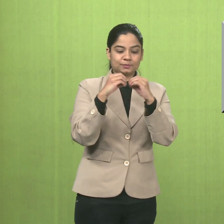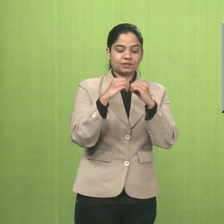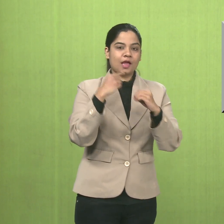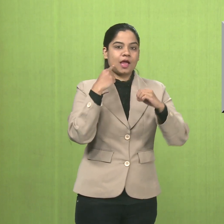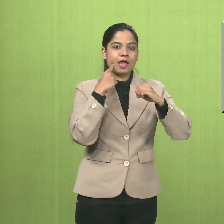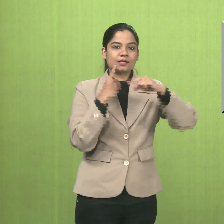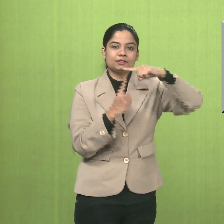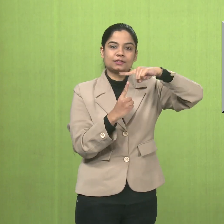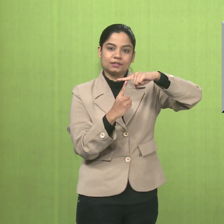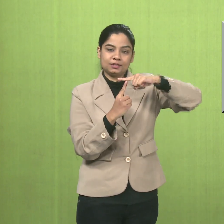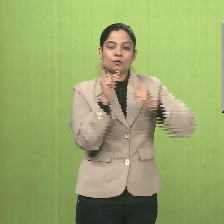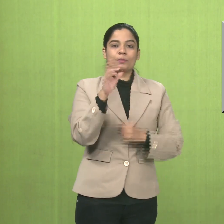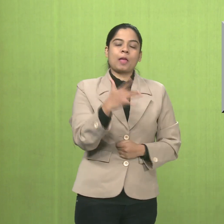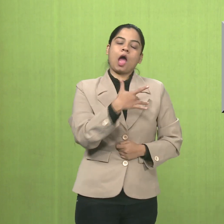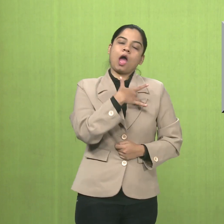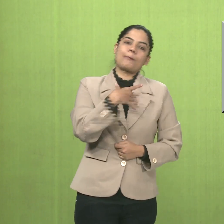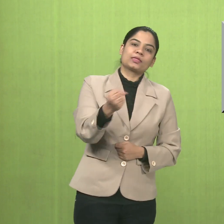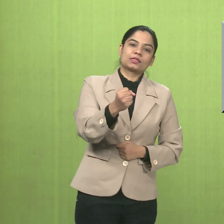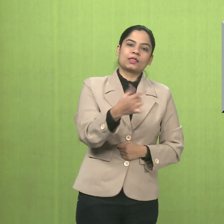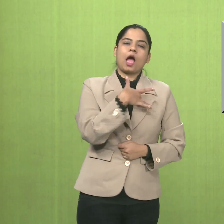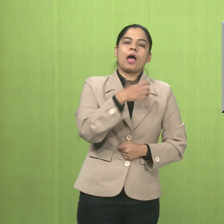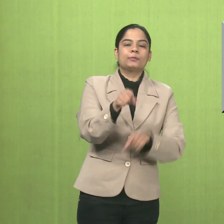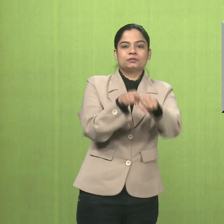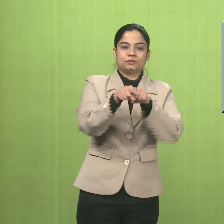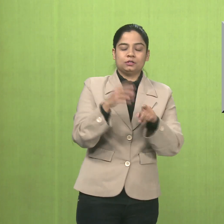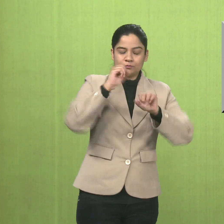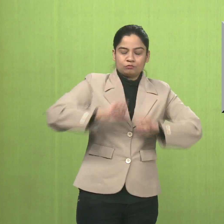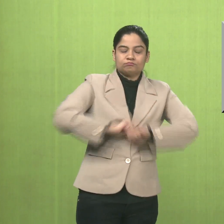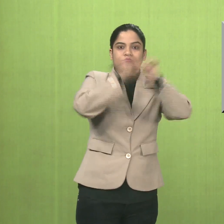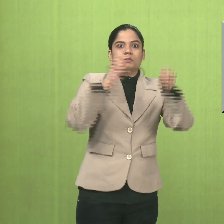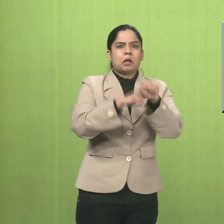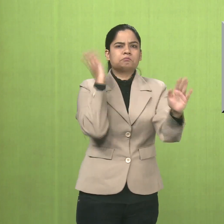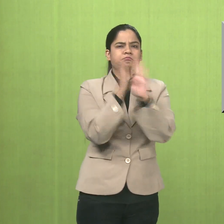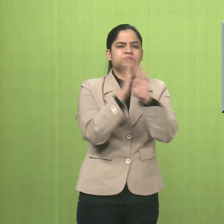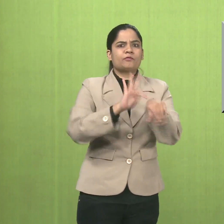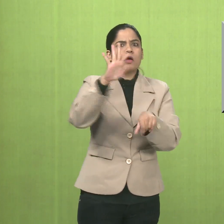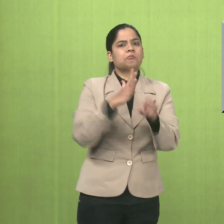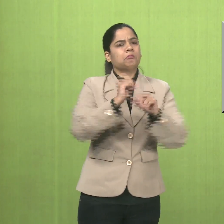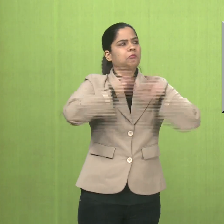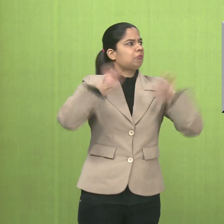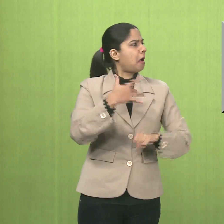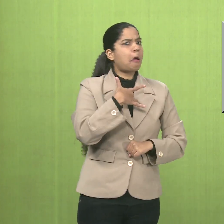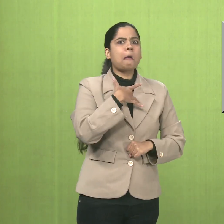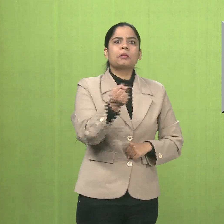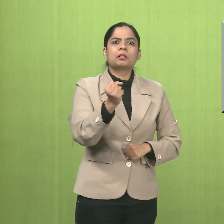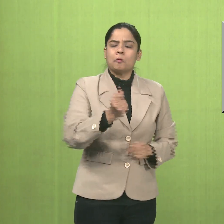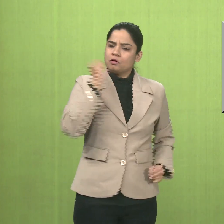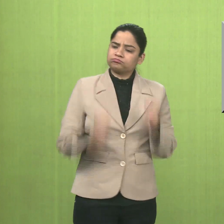Habits, something that's something you're used to, a usual manner of behavior. For example, jogging in the morning